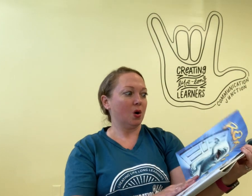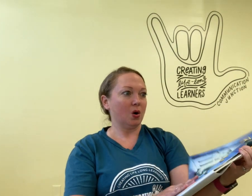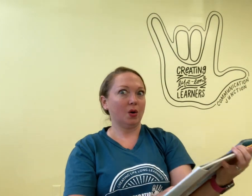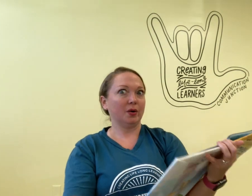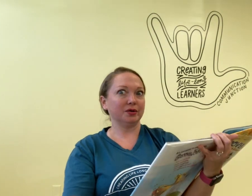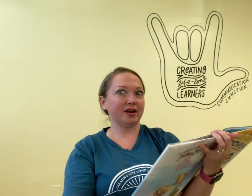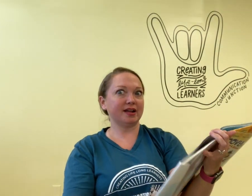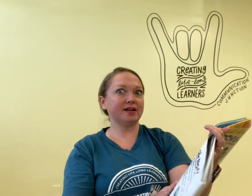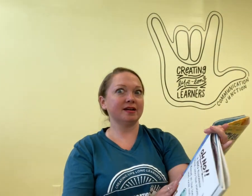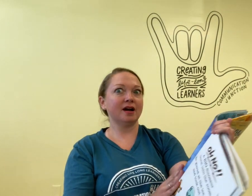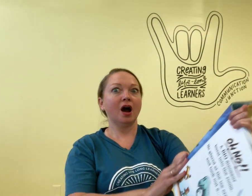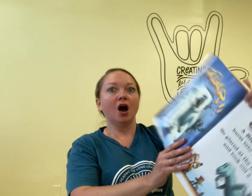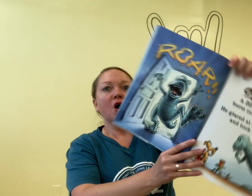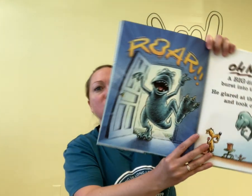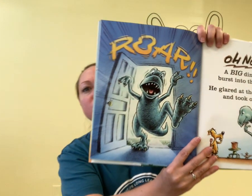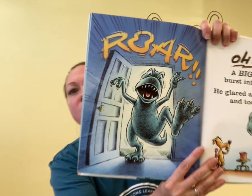Are you ready? Roar!